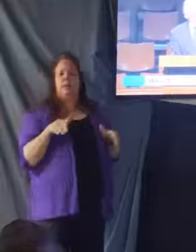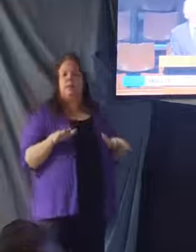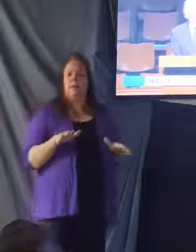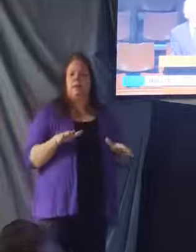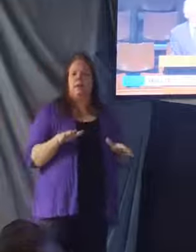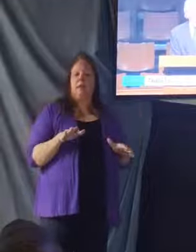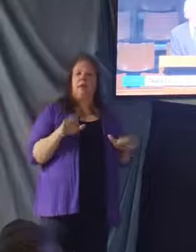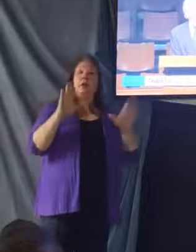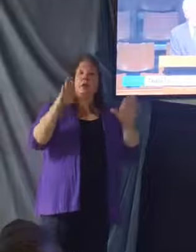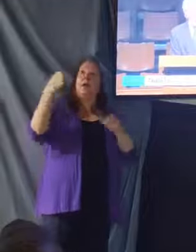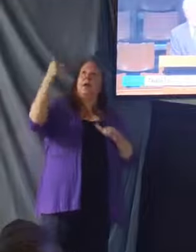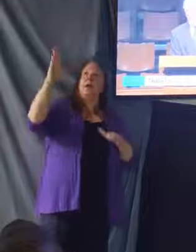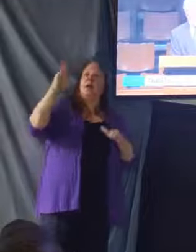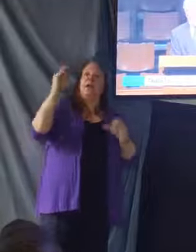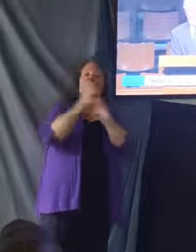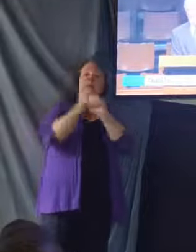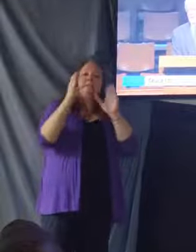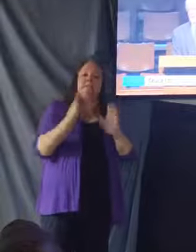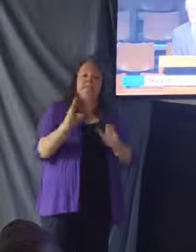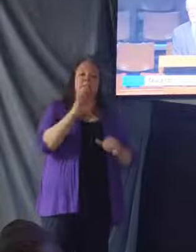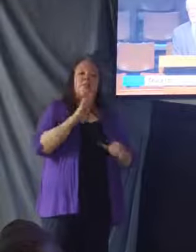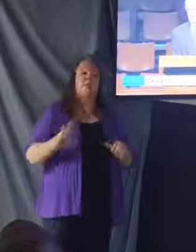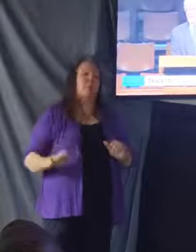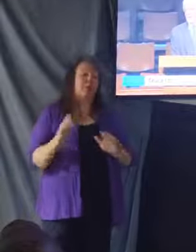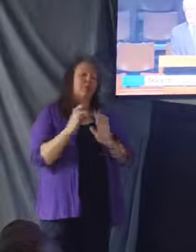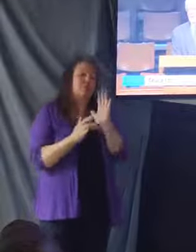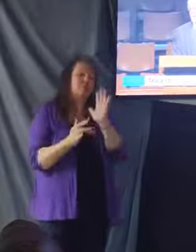the great God and Savior, Christ Jesus,